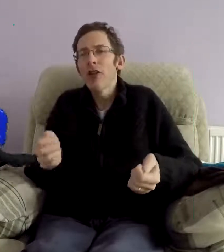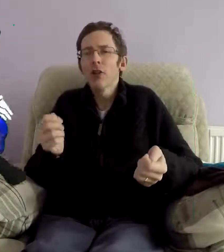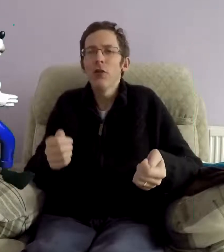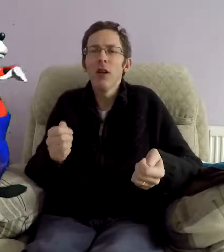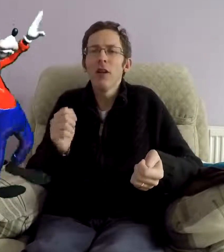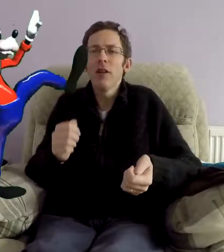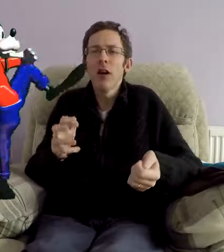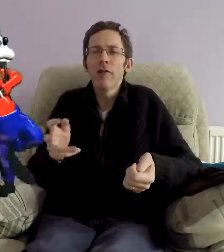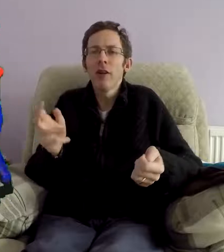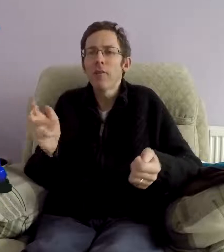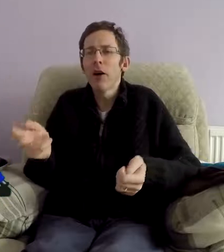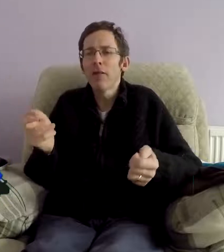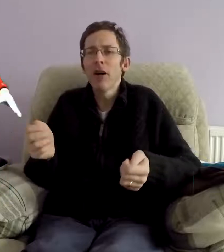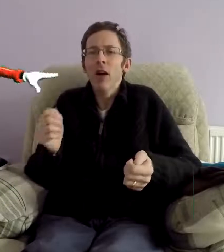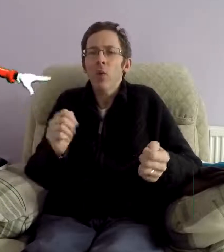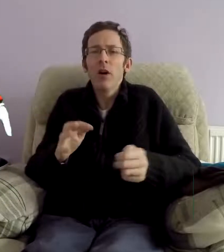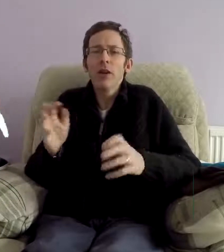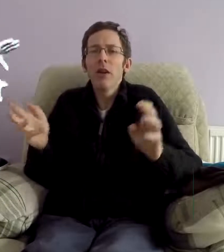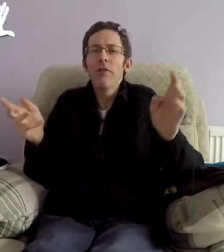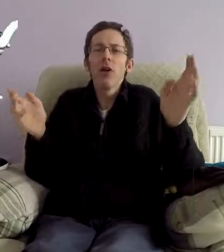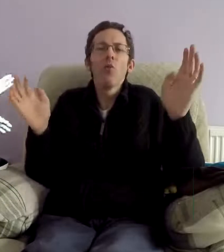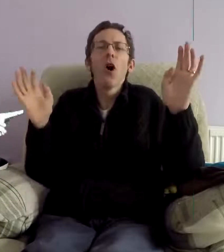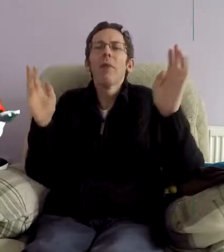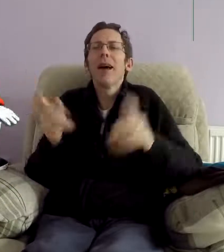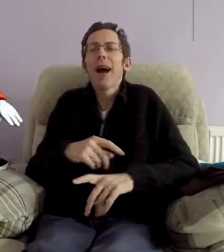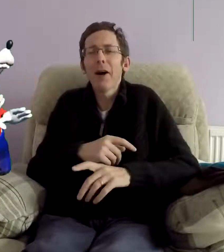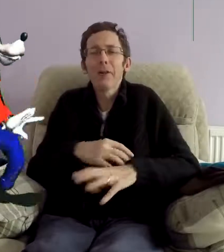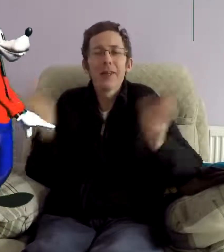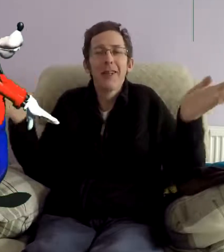a lover and a mother. What a lover, you wore me out.